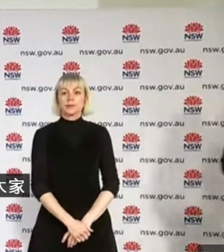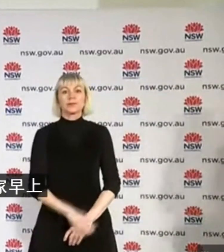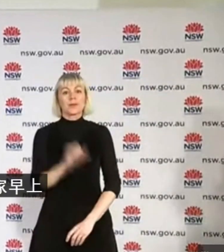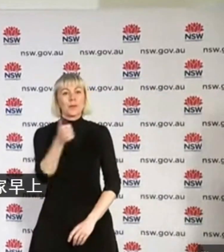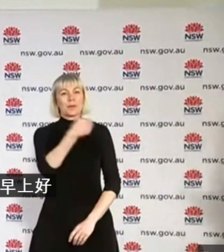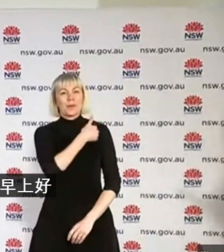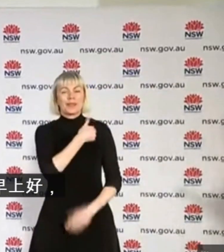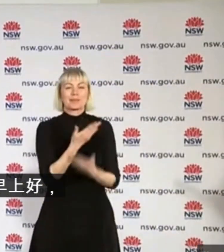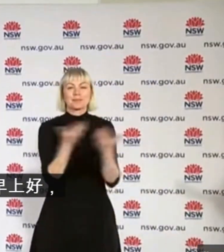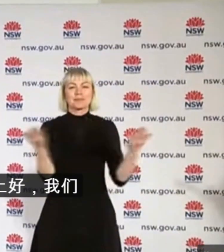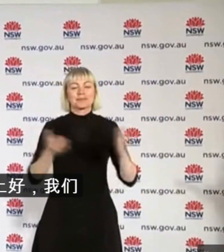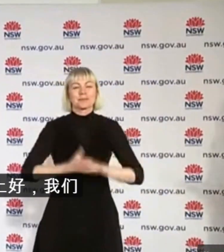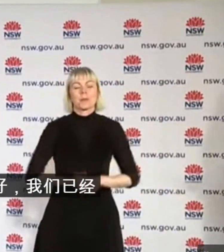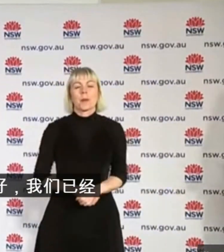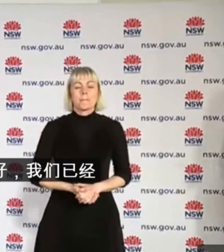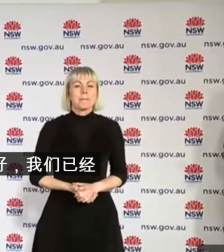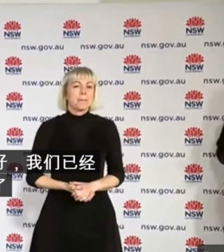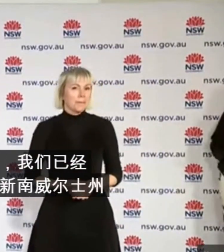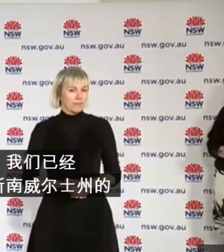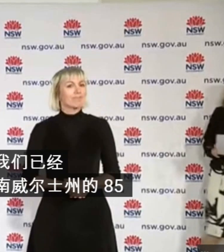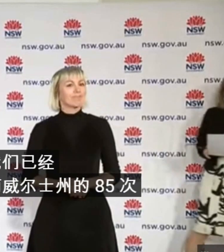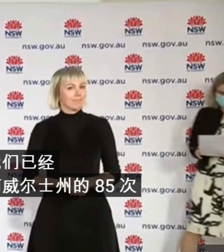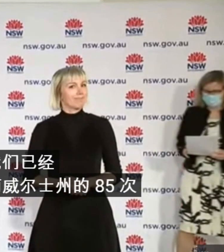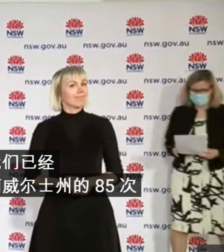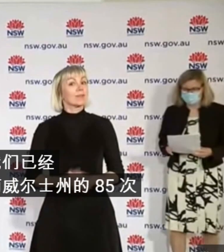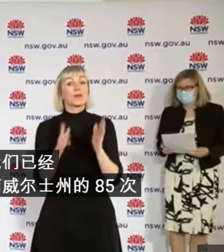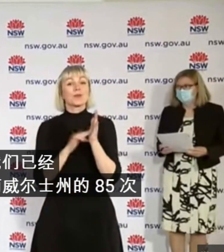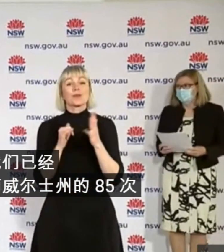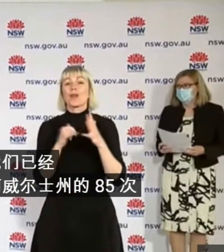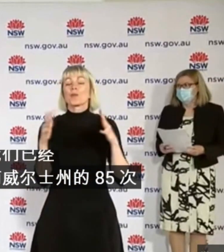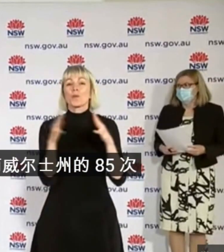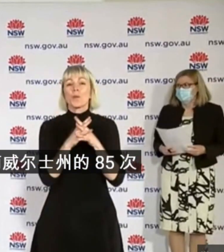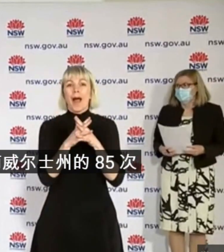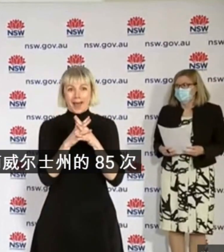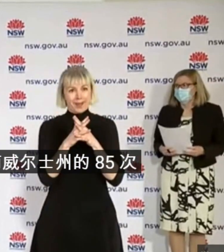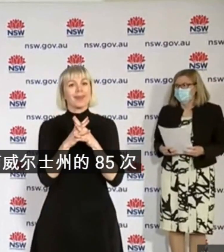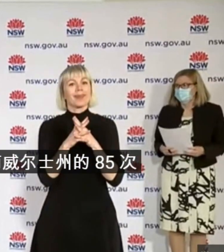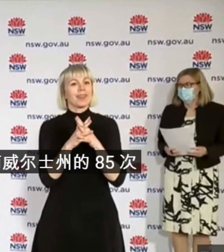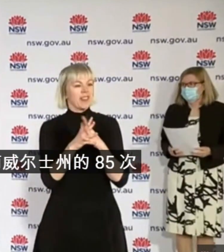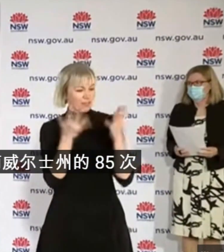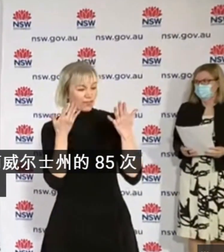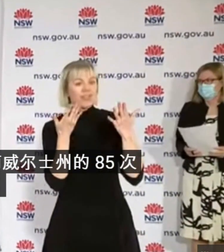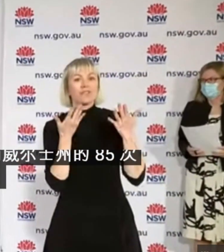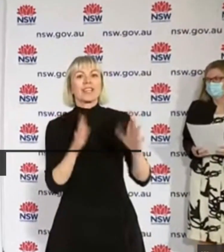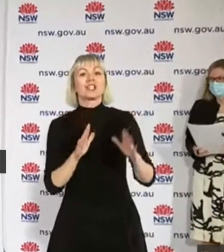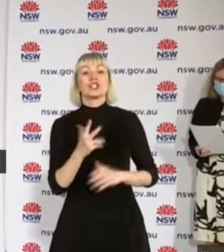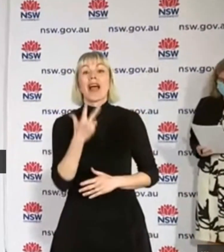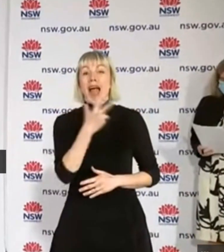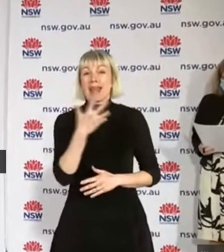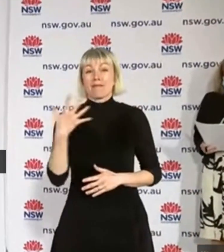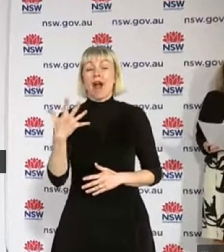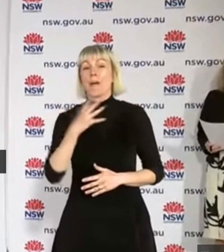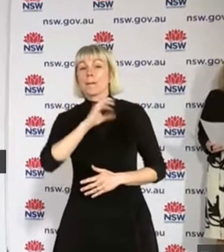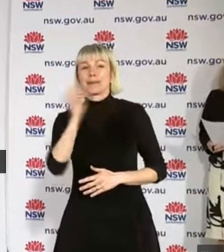Good morning, everybody. Pleasingly, we've officially passed the 85% first dose vaccination in New South Wales, which is